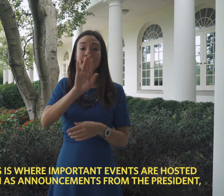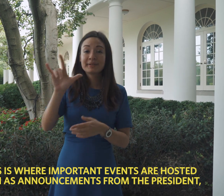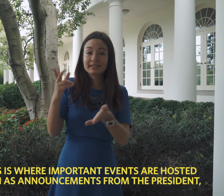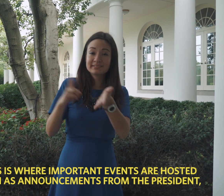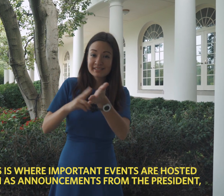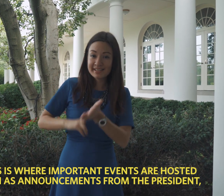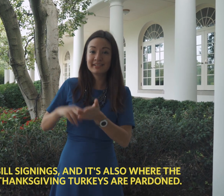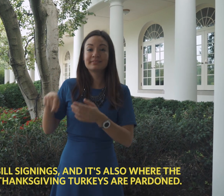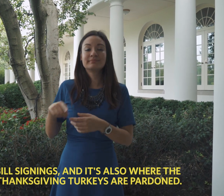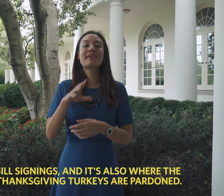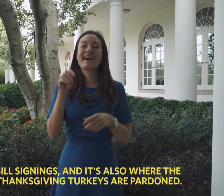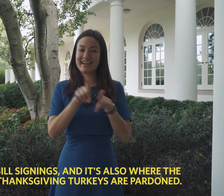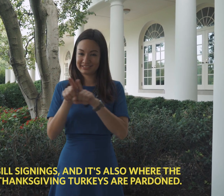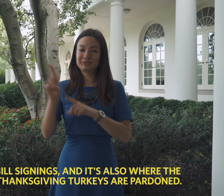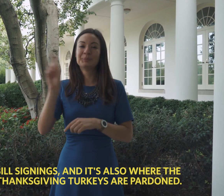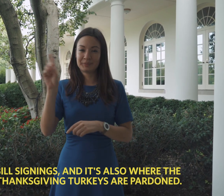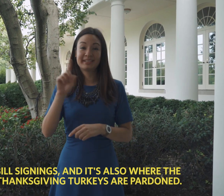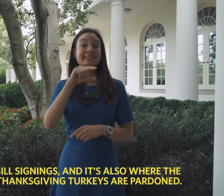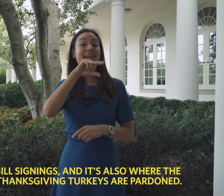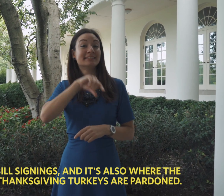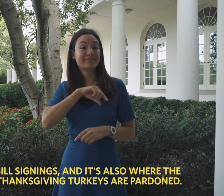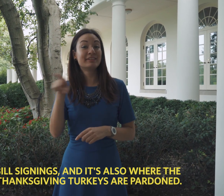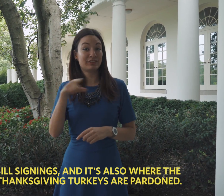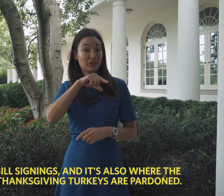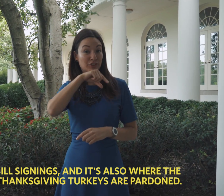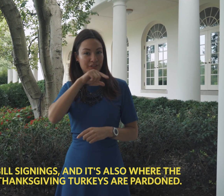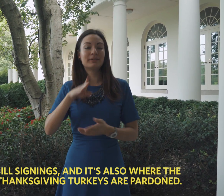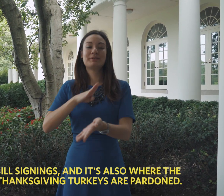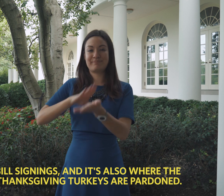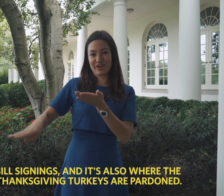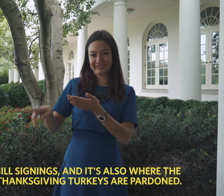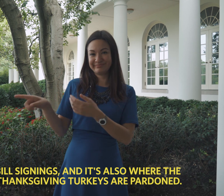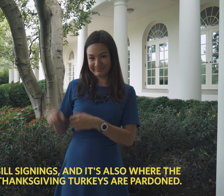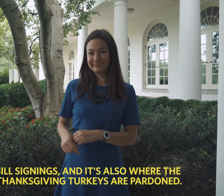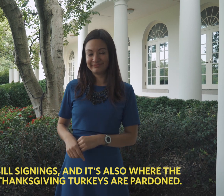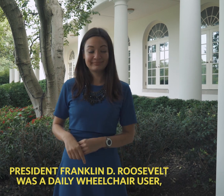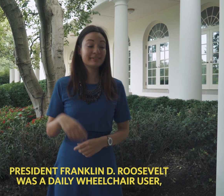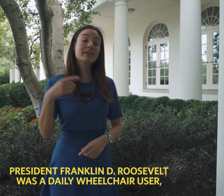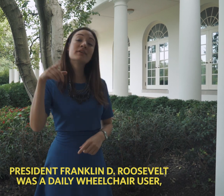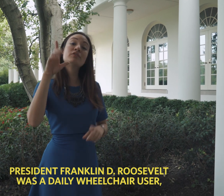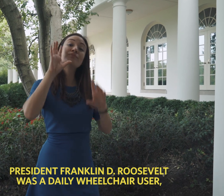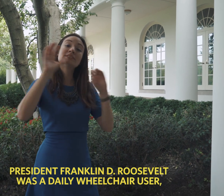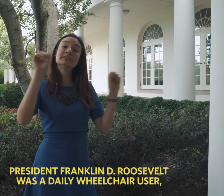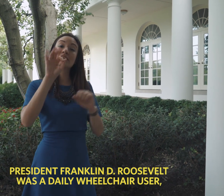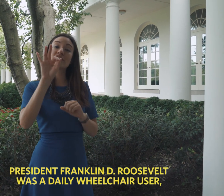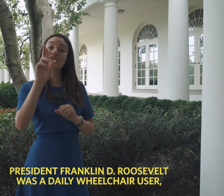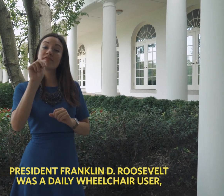President, bill signings, and it's also where the Thanksgiving turkeys are pardoned. President Franklin D. Roosevelt